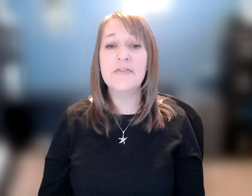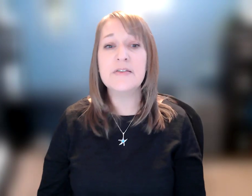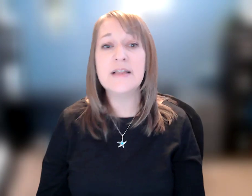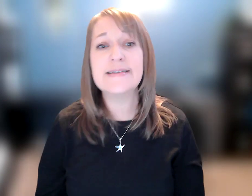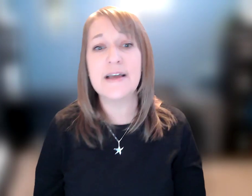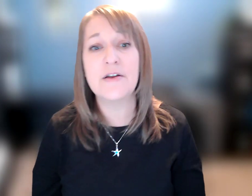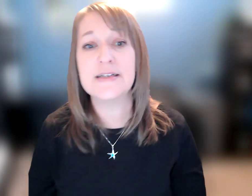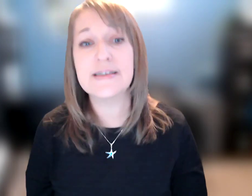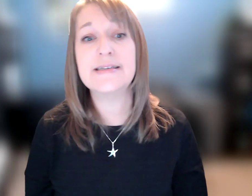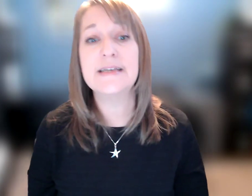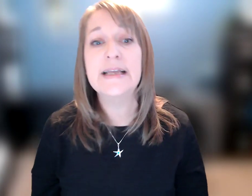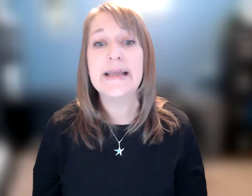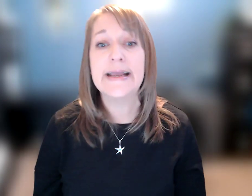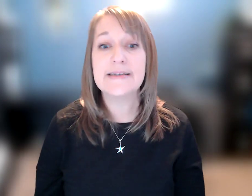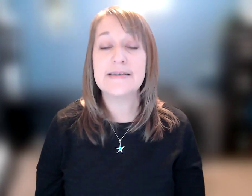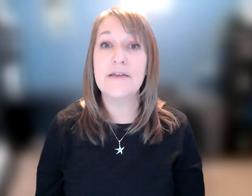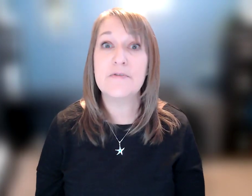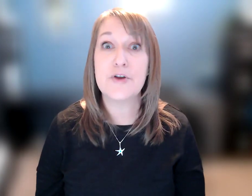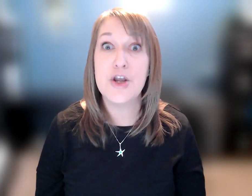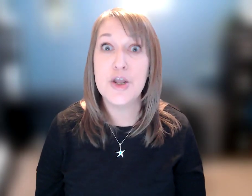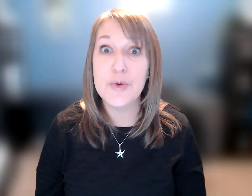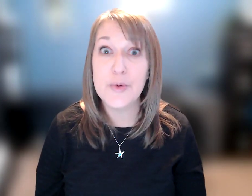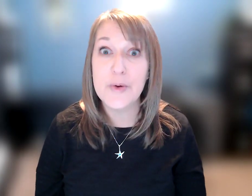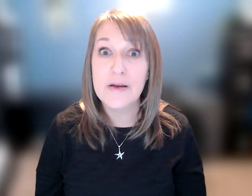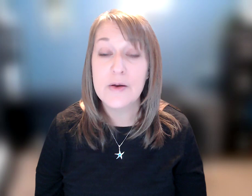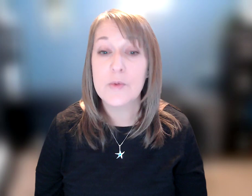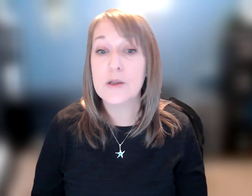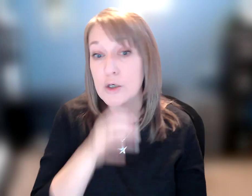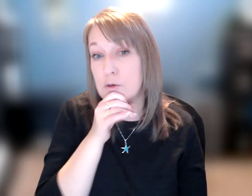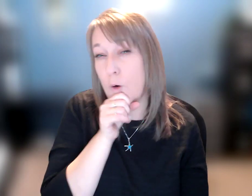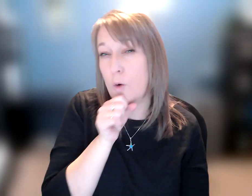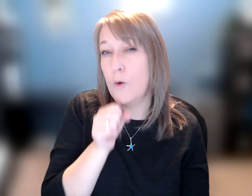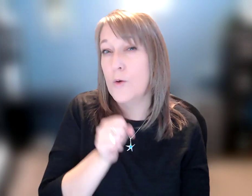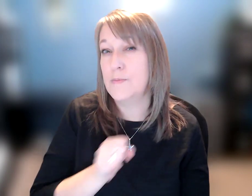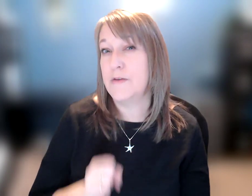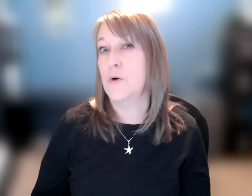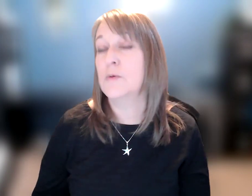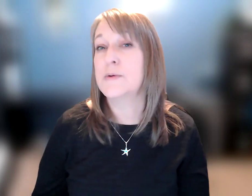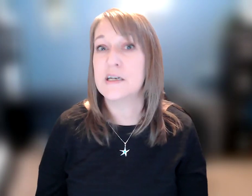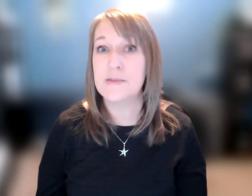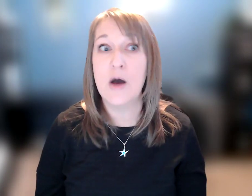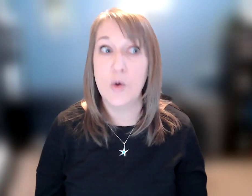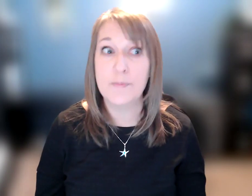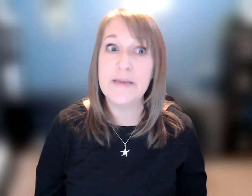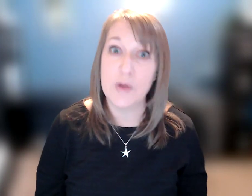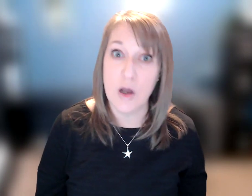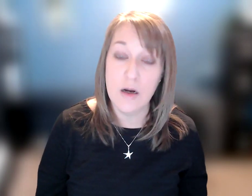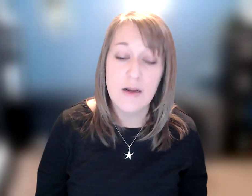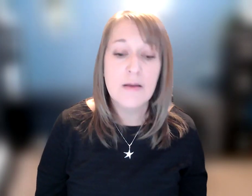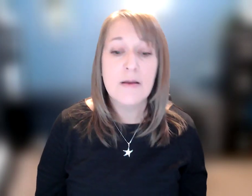then the last sign on this list is the sign for new. We learned old before when we talked about how old people are. And